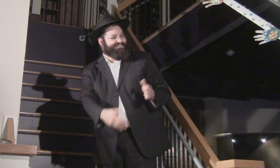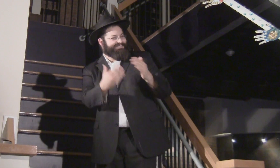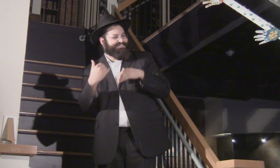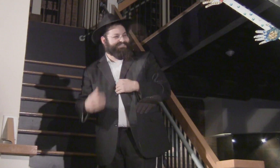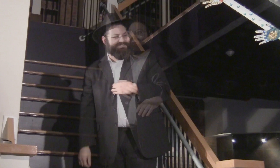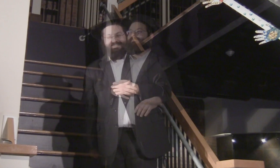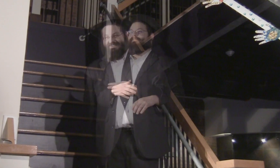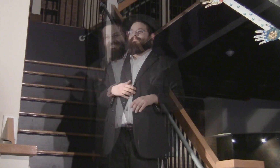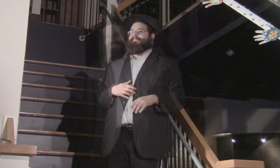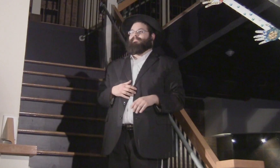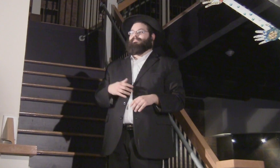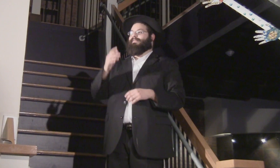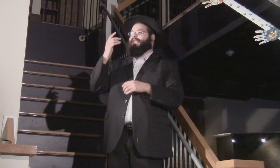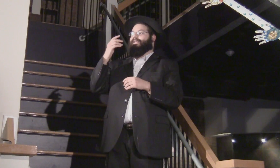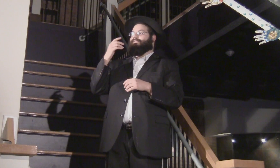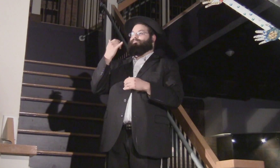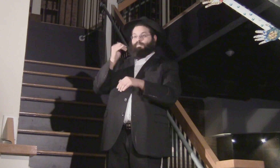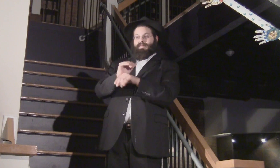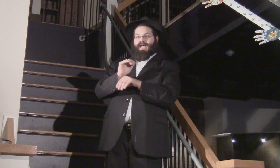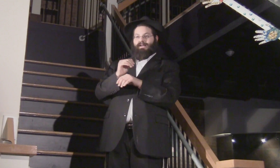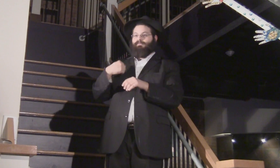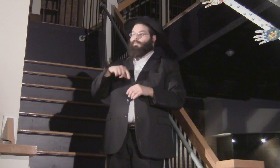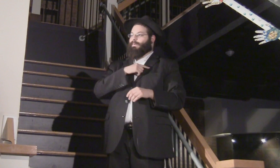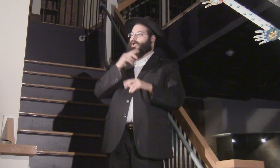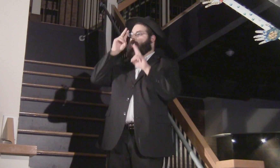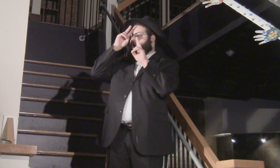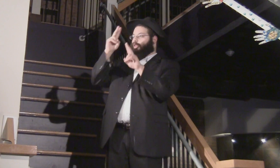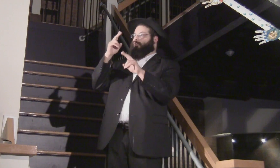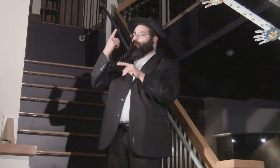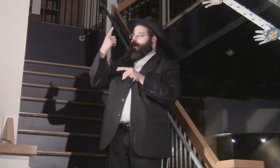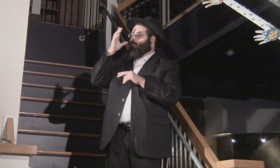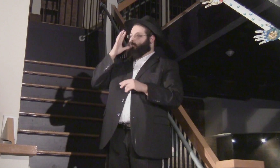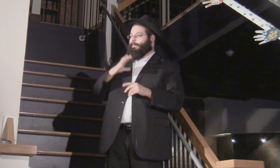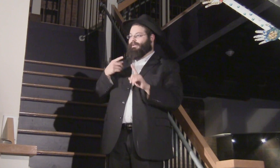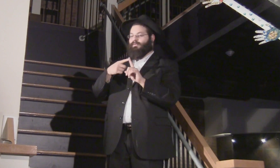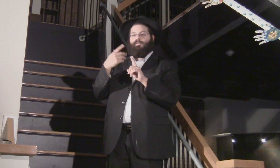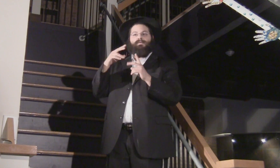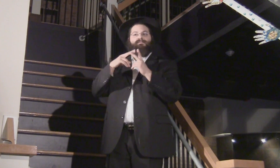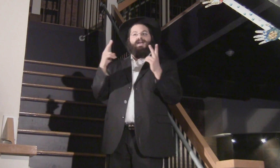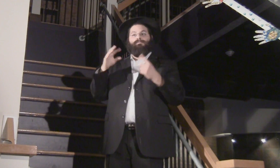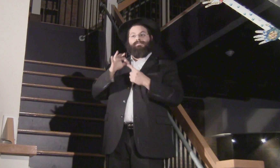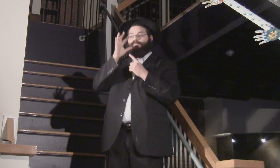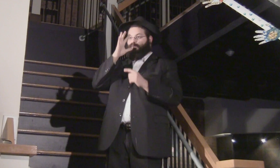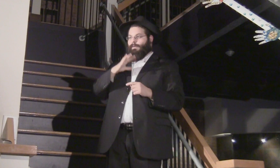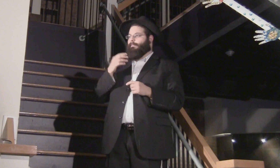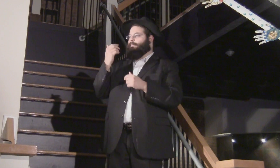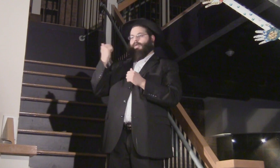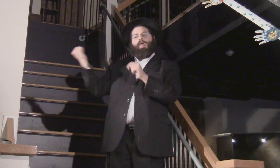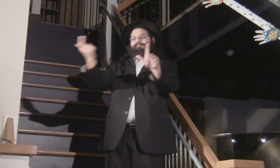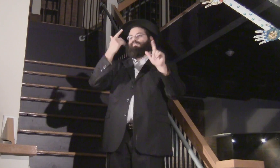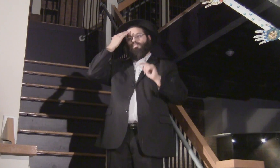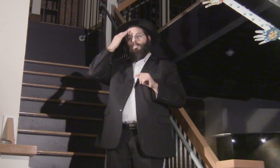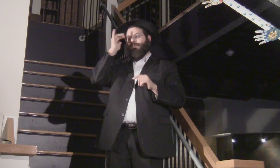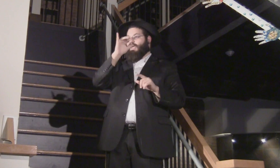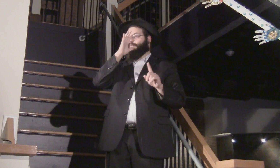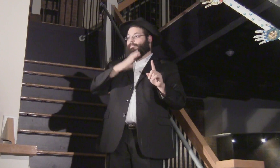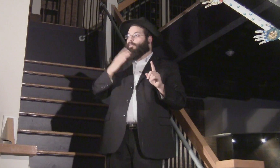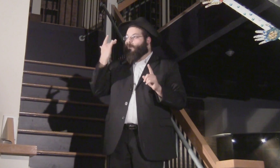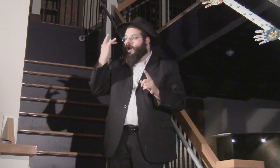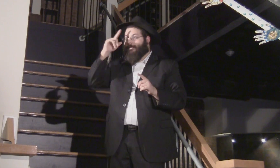Yeah. Okay. So tonight we are honoring one woman, very special woman. All of you should know